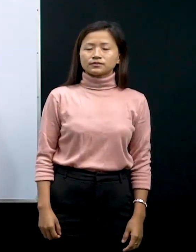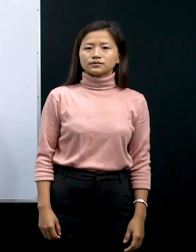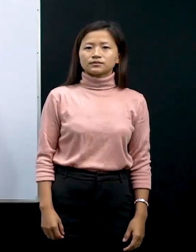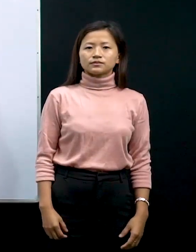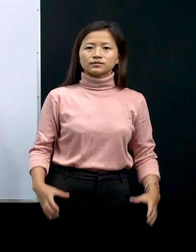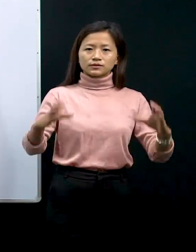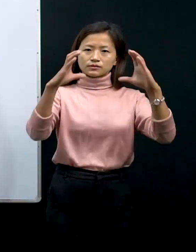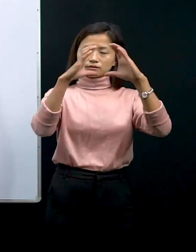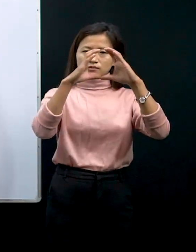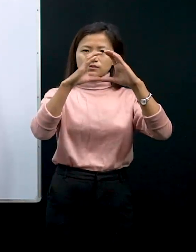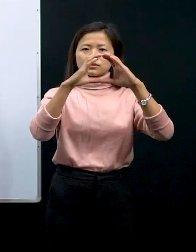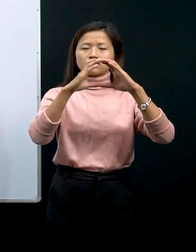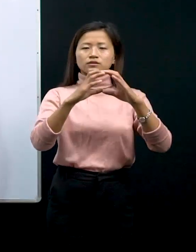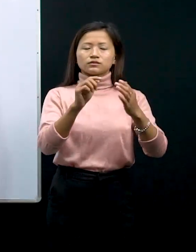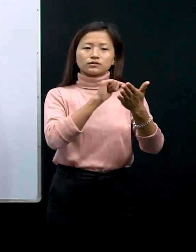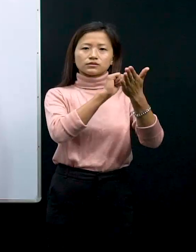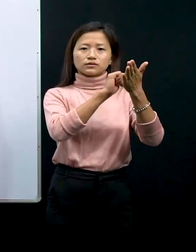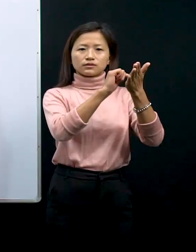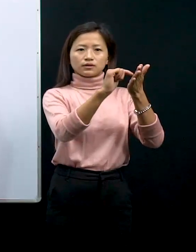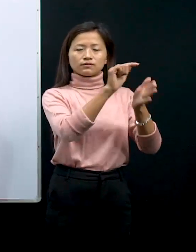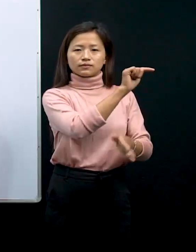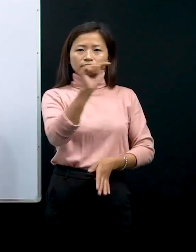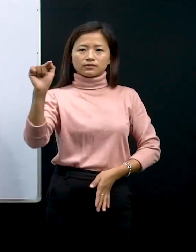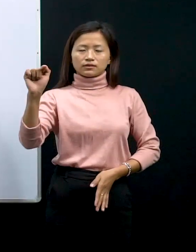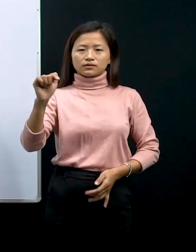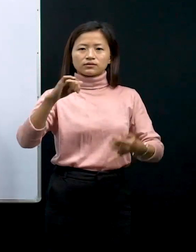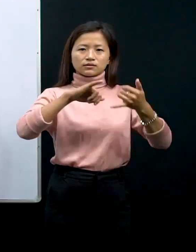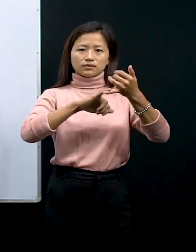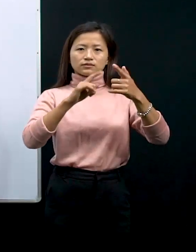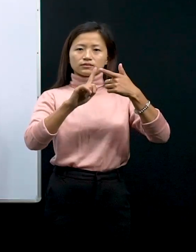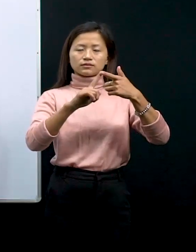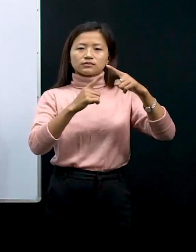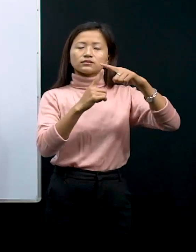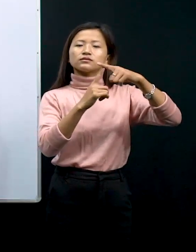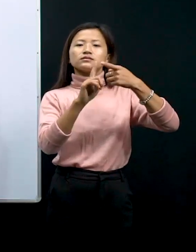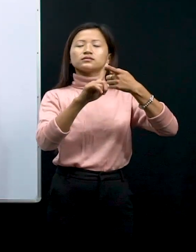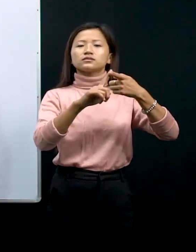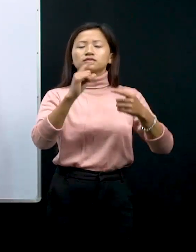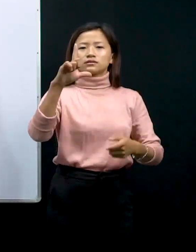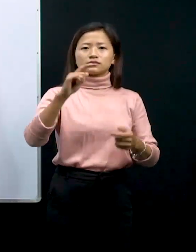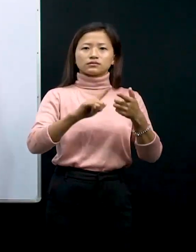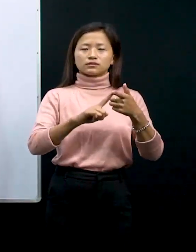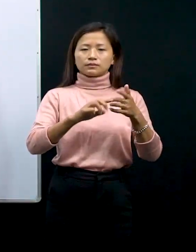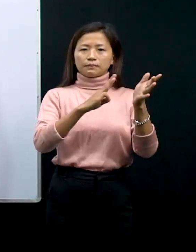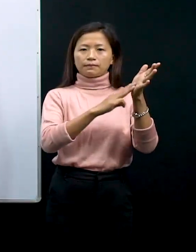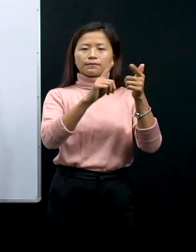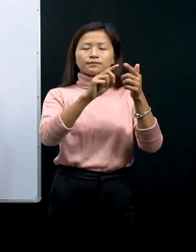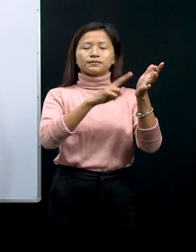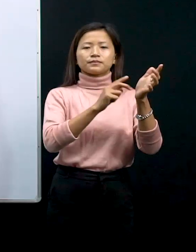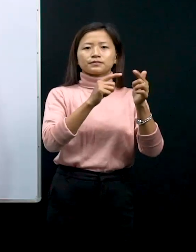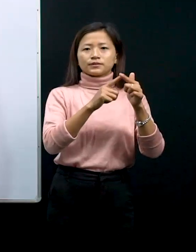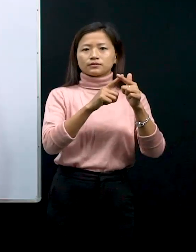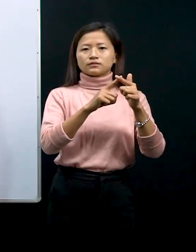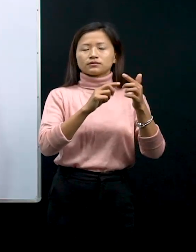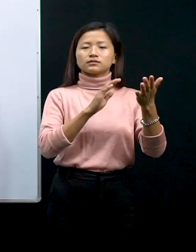In this circle, we are going to draw a line segment, but condition is that line segment should touch the circle